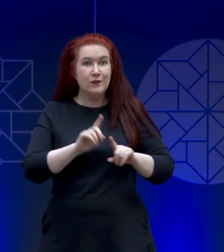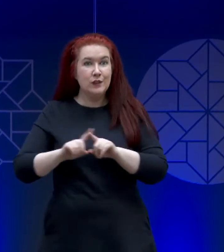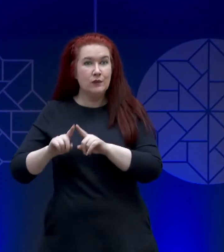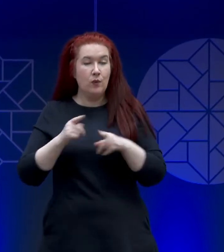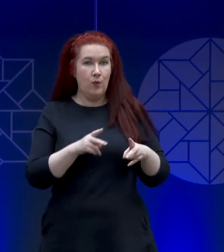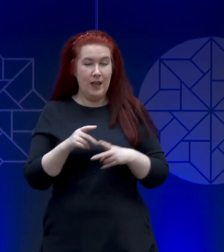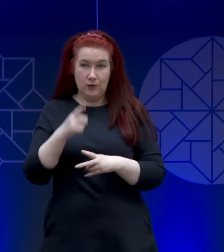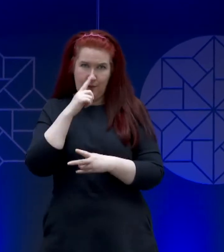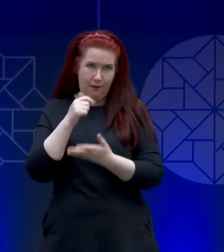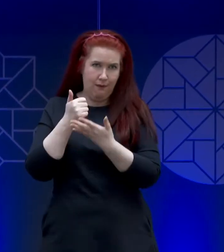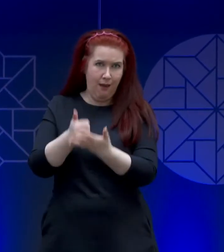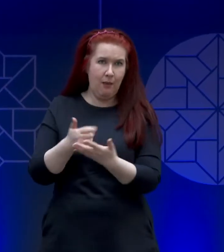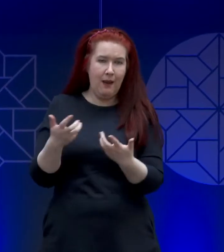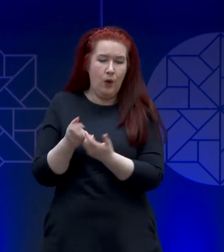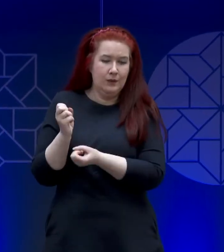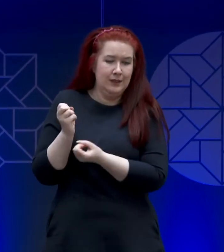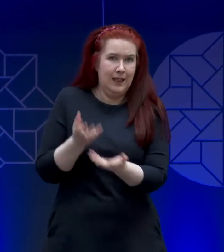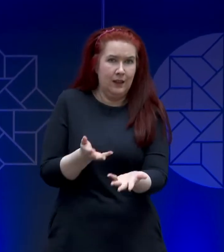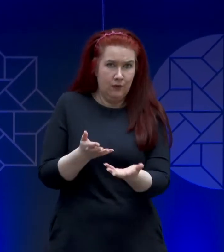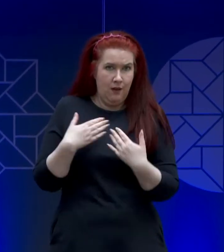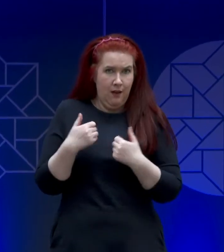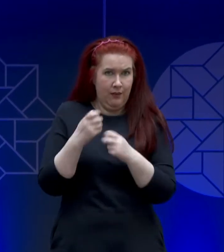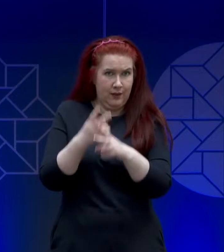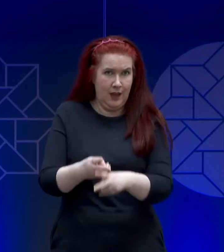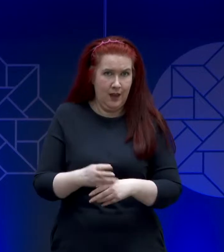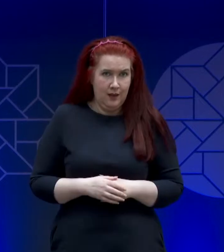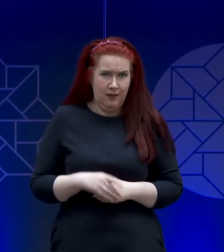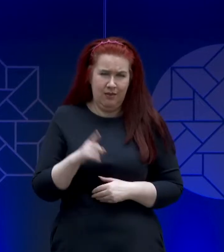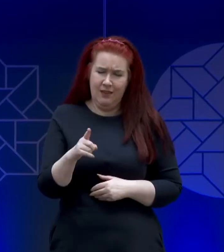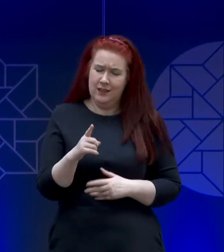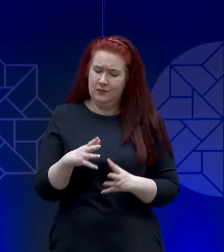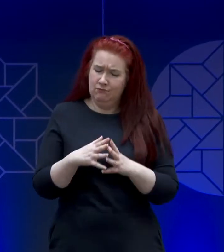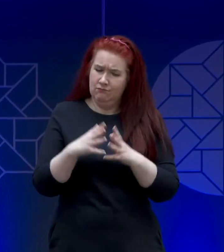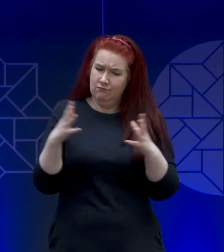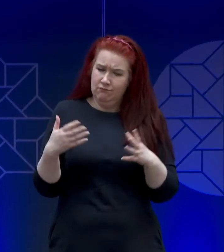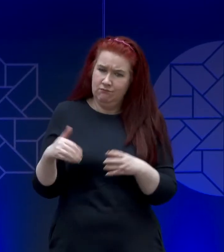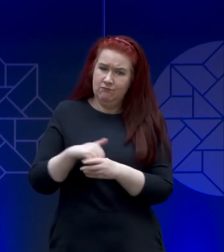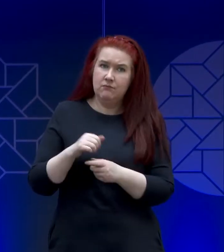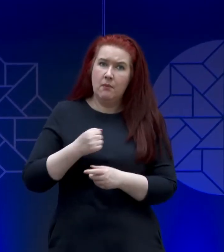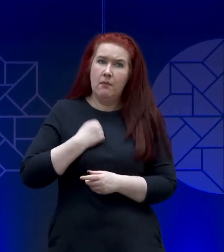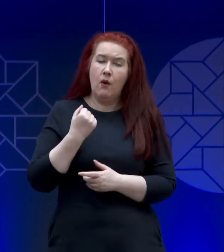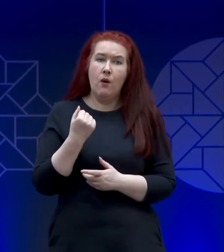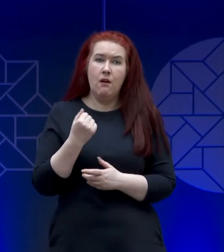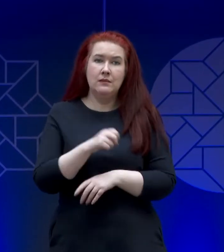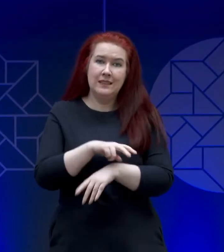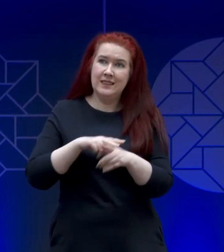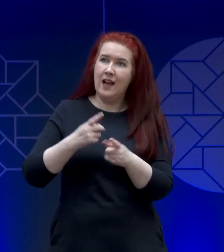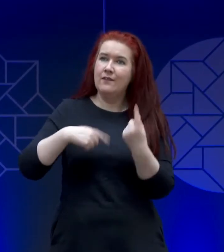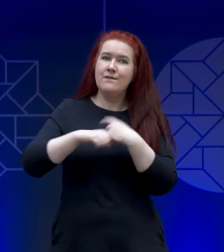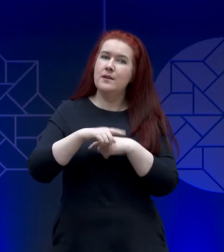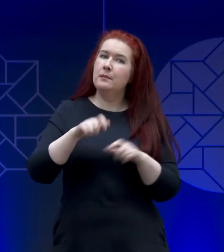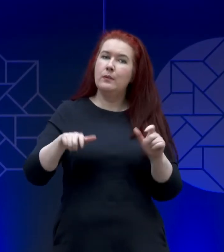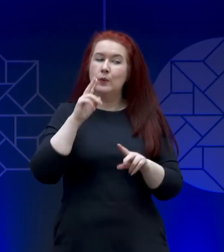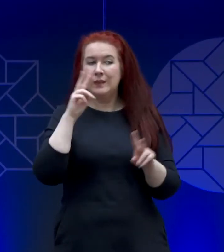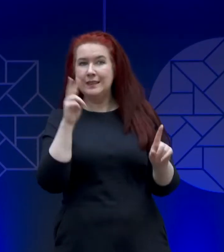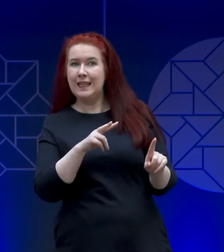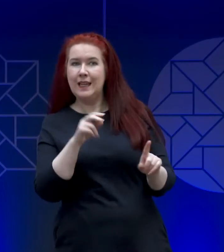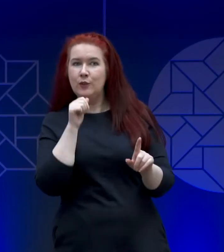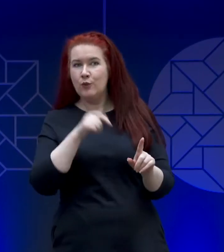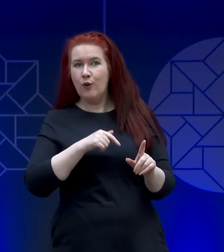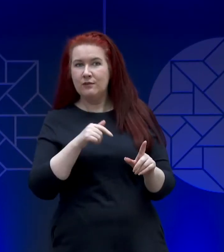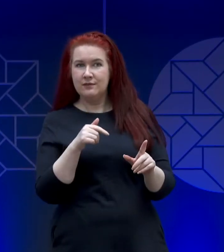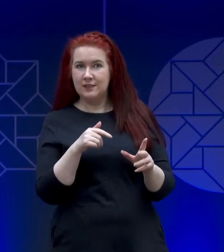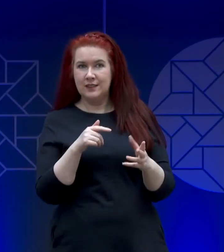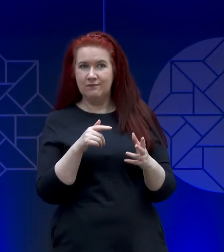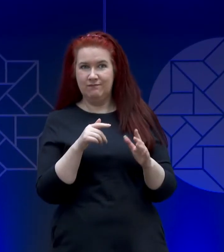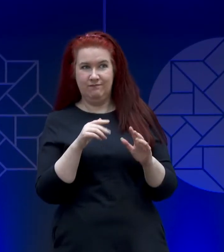with delivery. And it's a massive part of the workforce which is often not seen and not visible. Clearly,